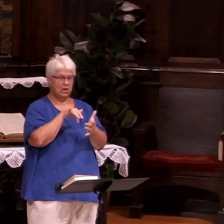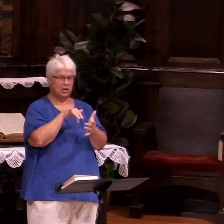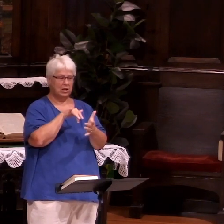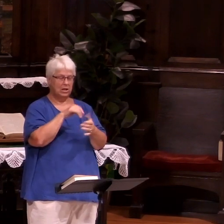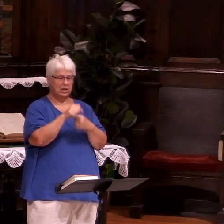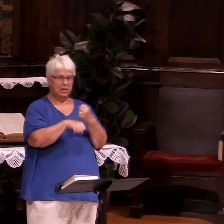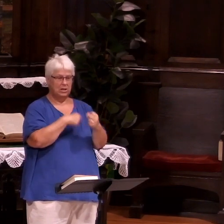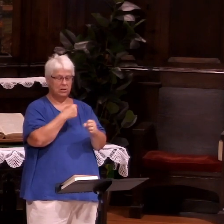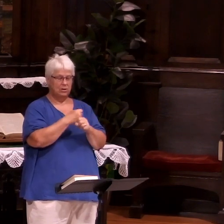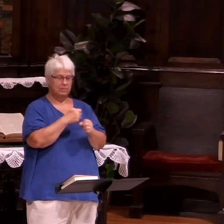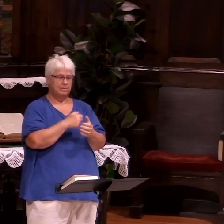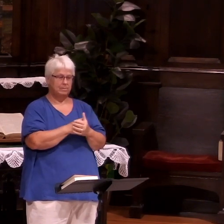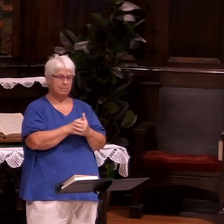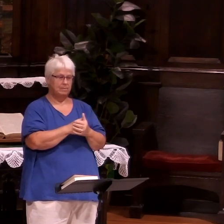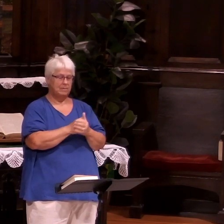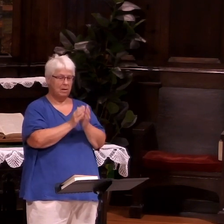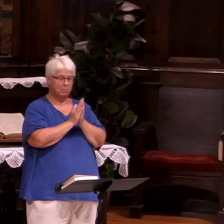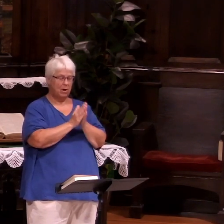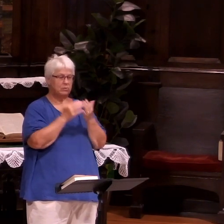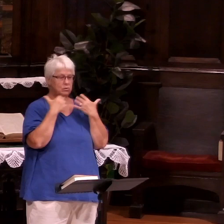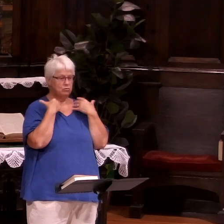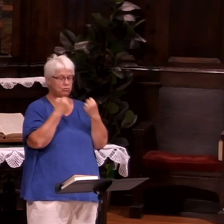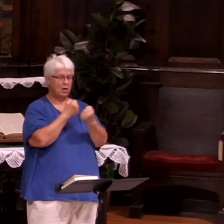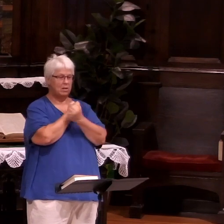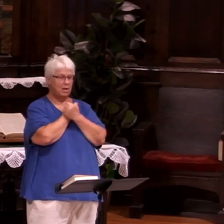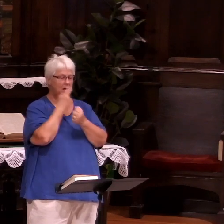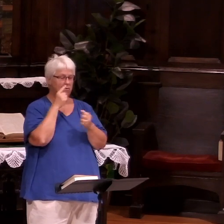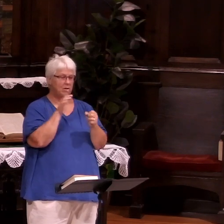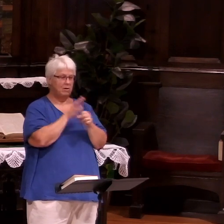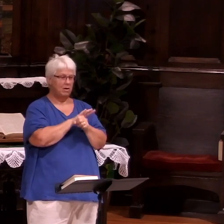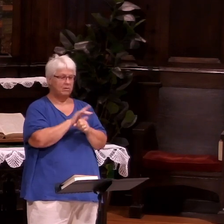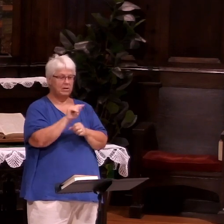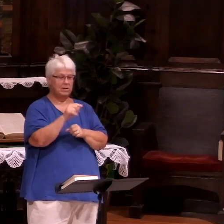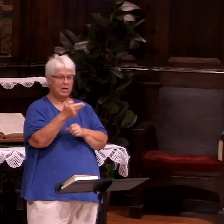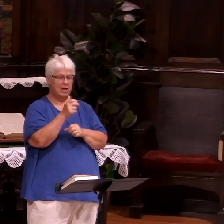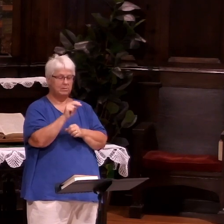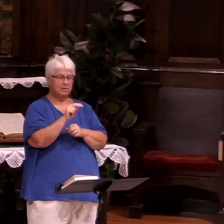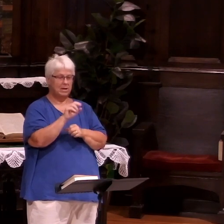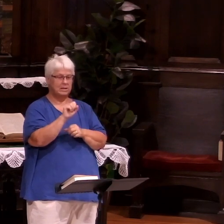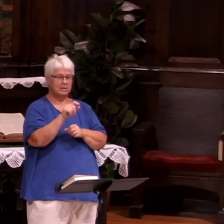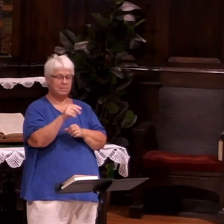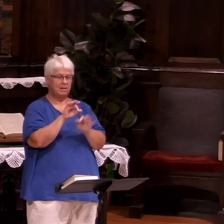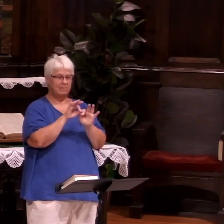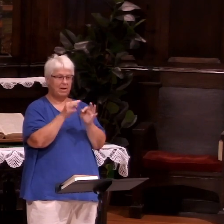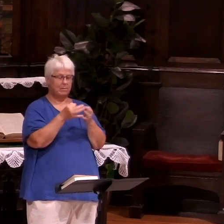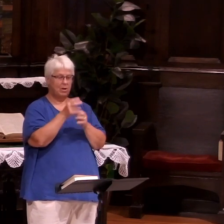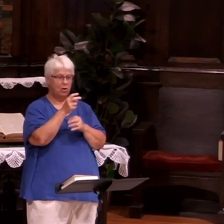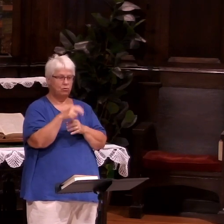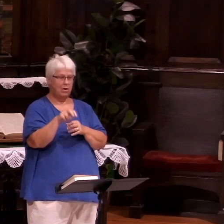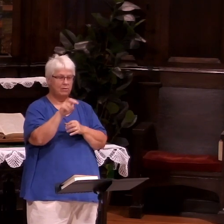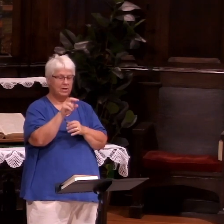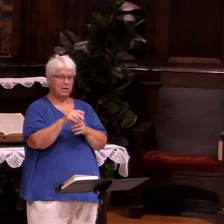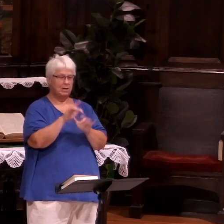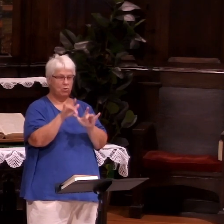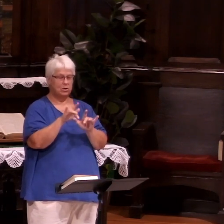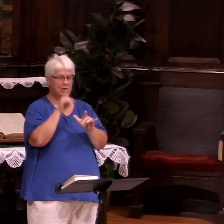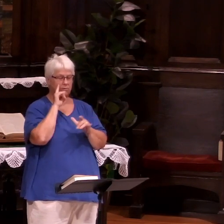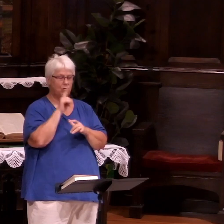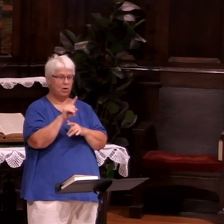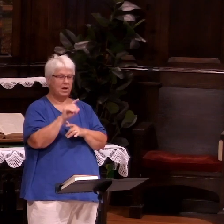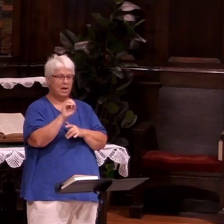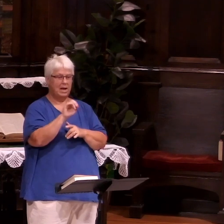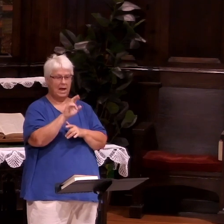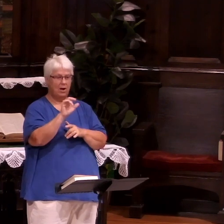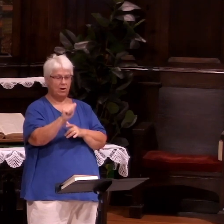abroad year. Prayers of strength and love for the entire Thompson-Smith family and traveling mercies for Reverend